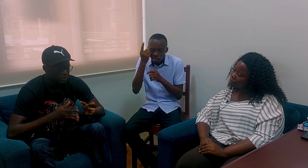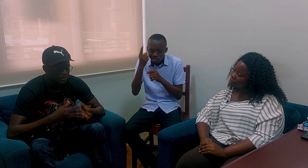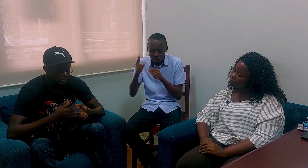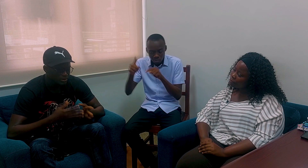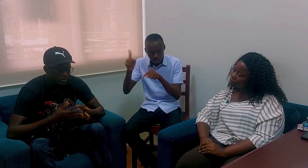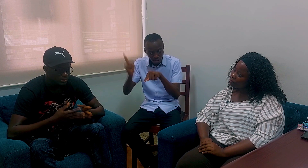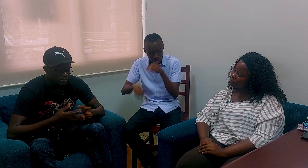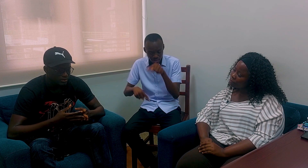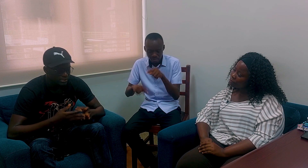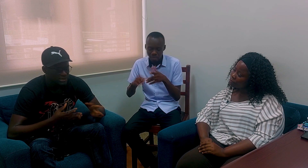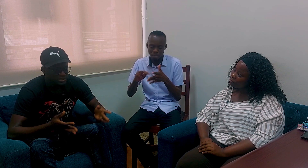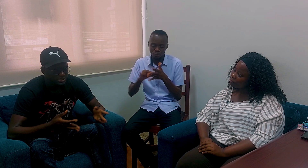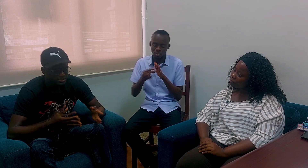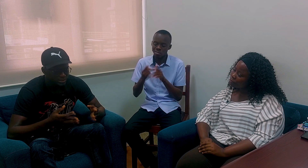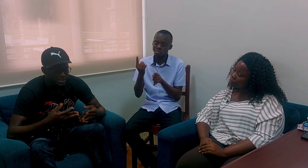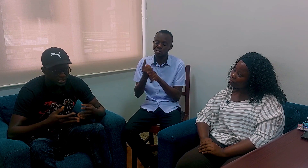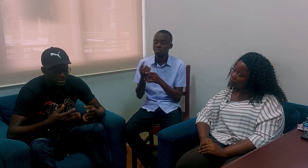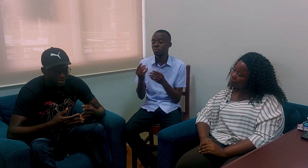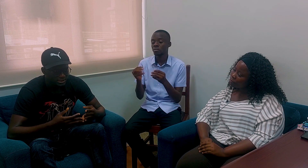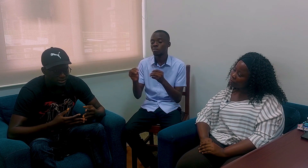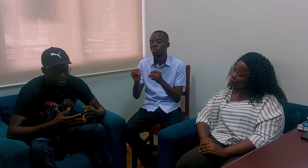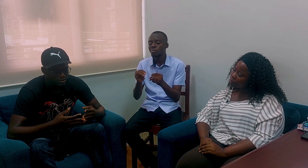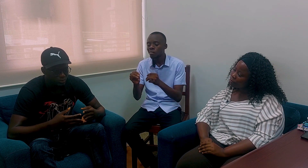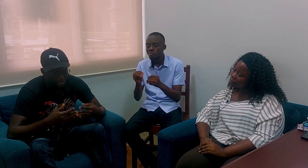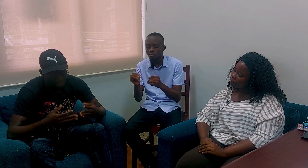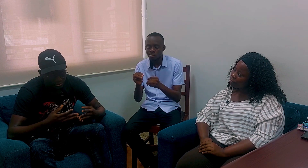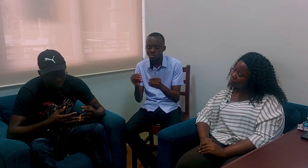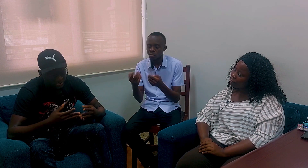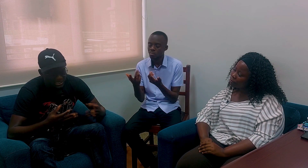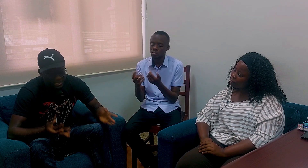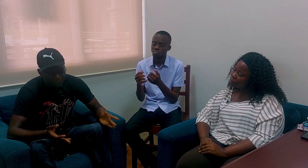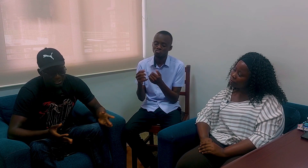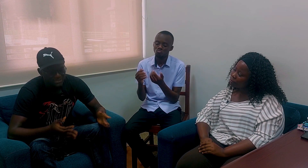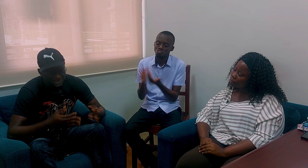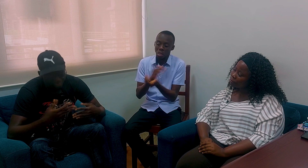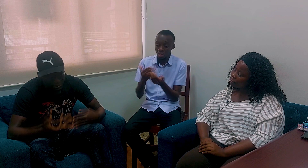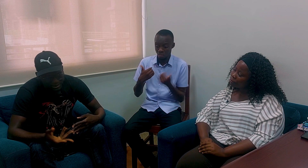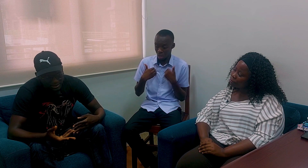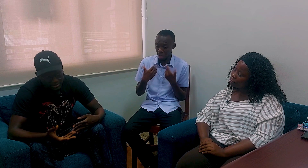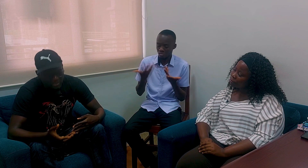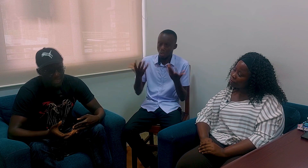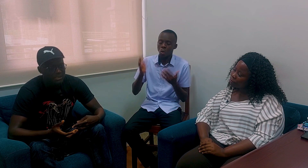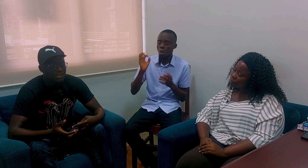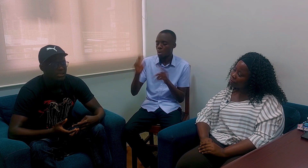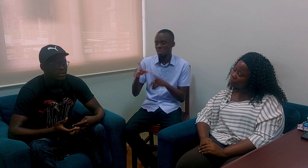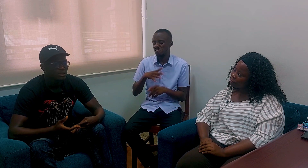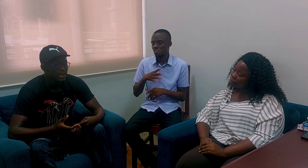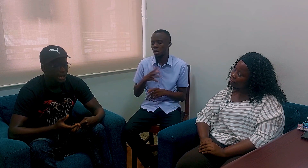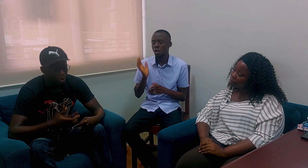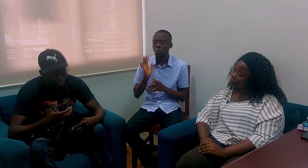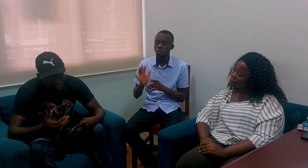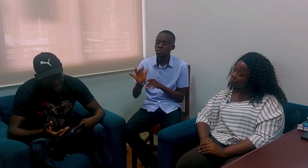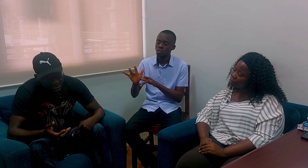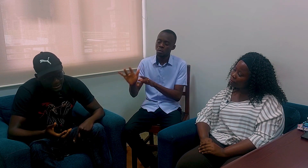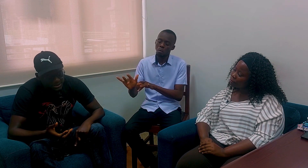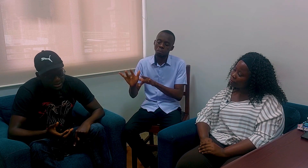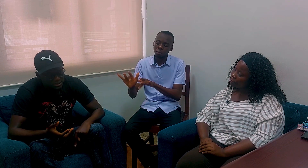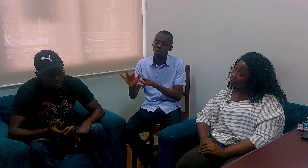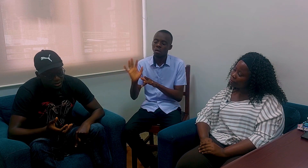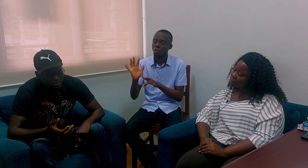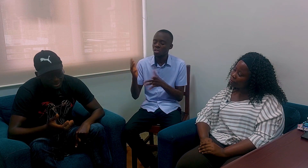just, manage and try and work with what they have, like sympathize, try and